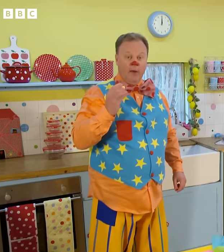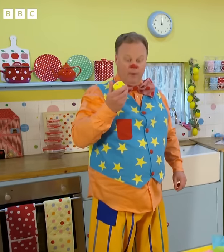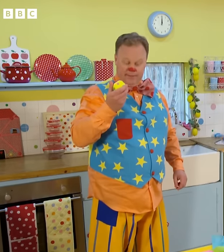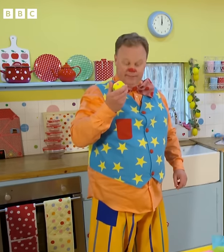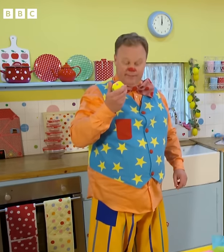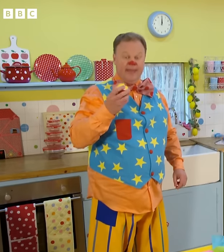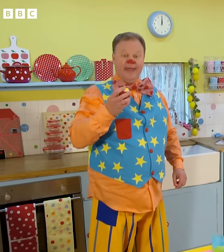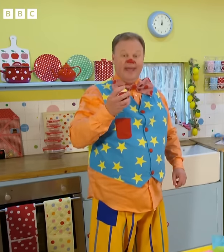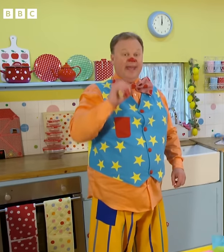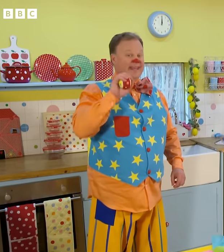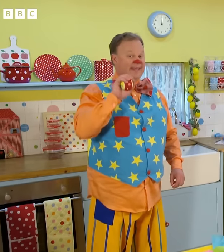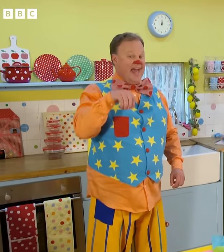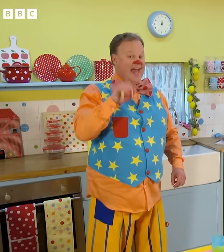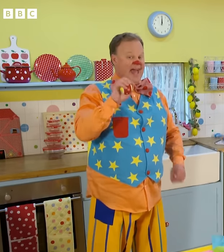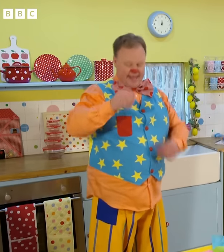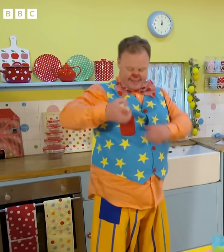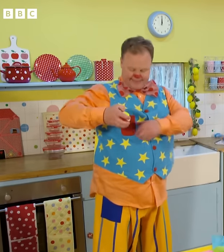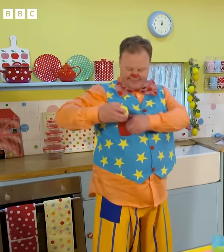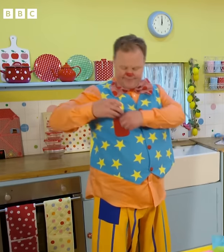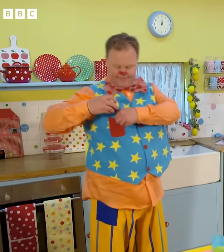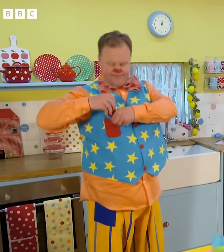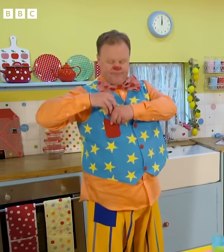ball? Yes.